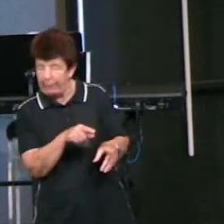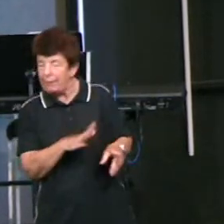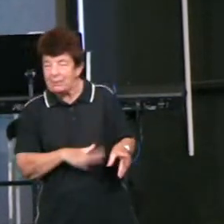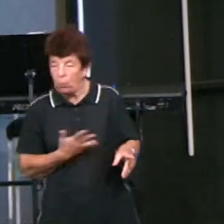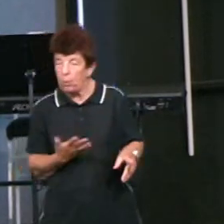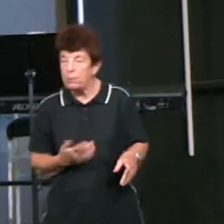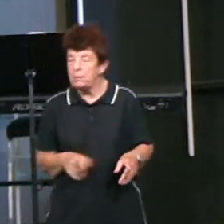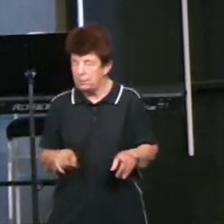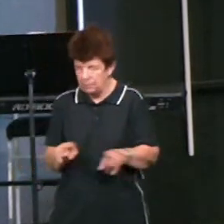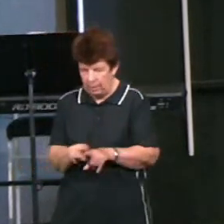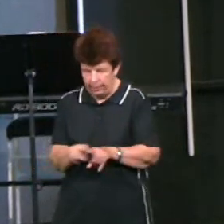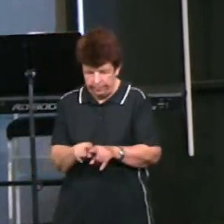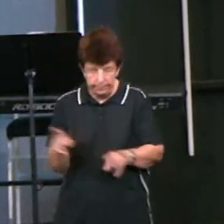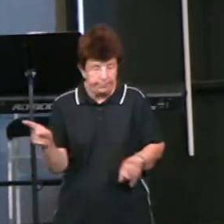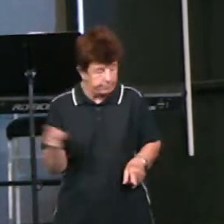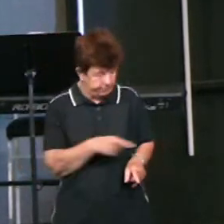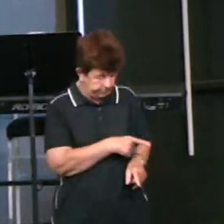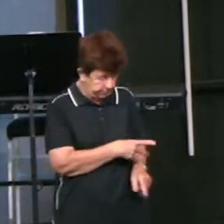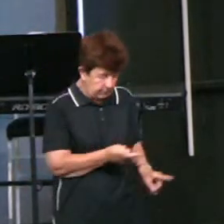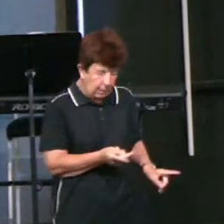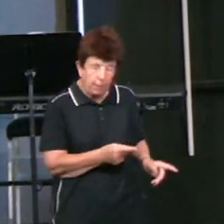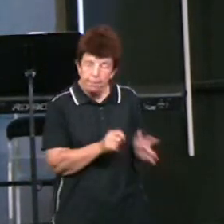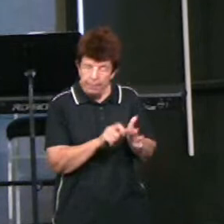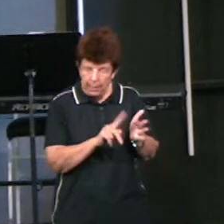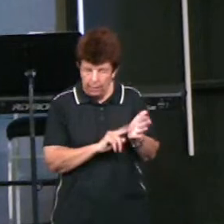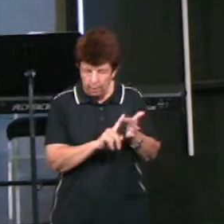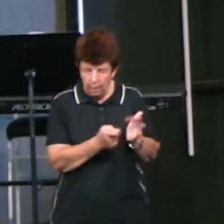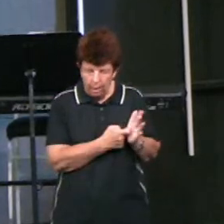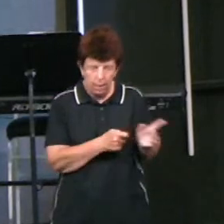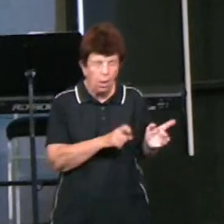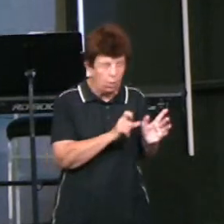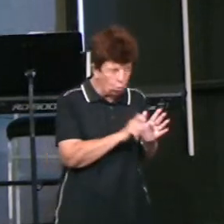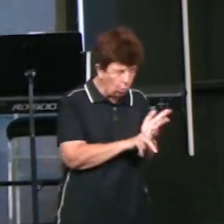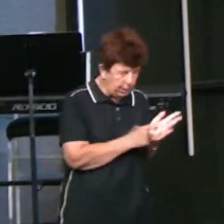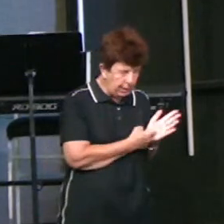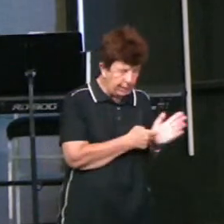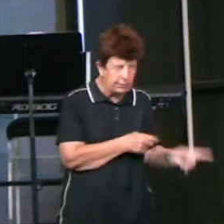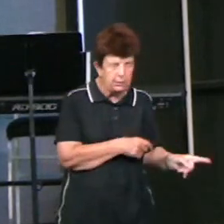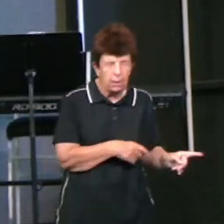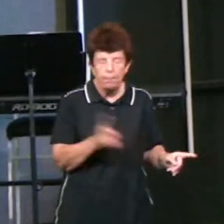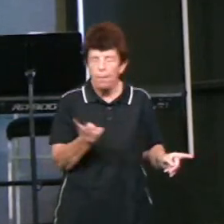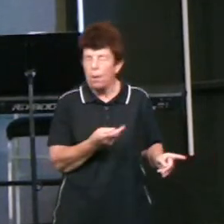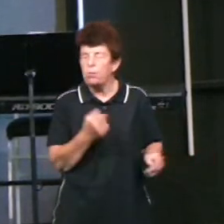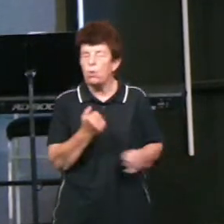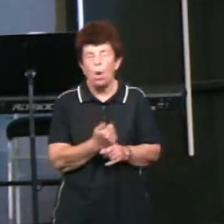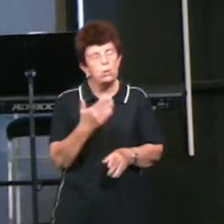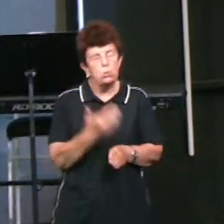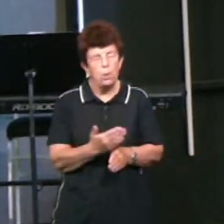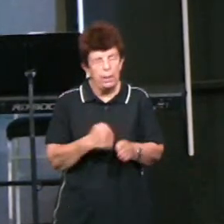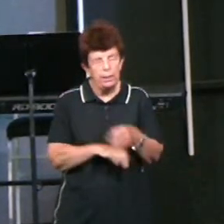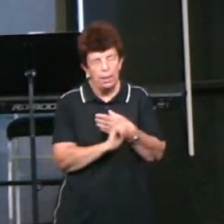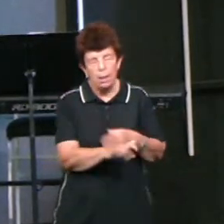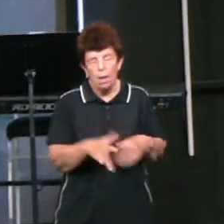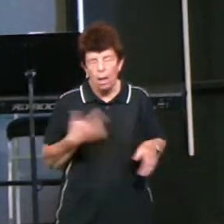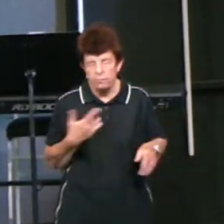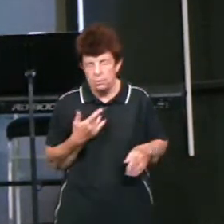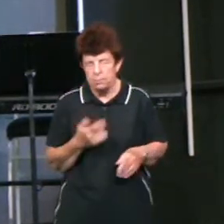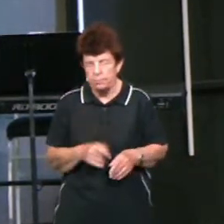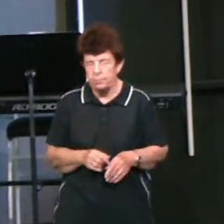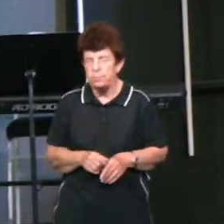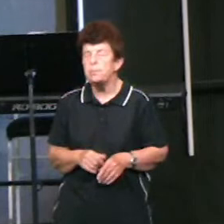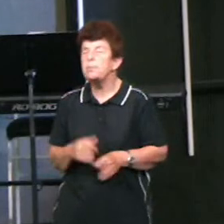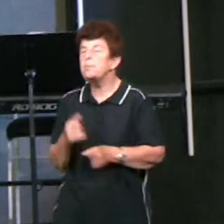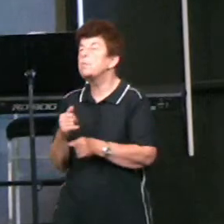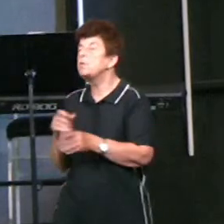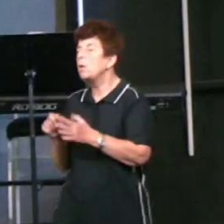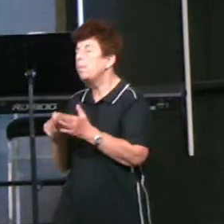Just like Peter and Cornelius, God's working in both sides. And so we see Peter doing this. We see that he's being